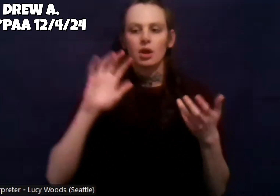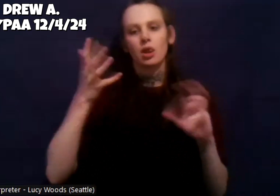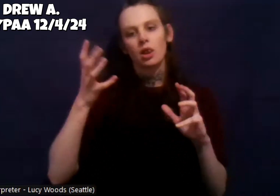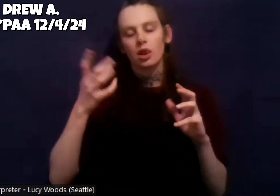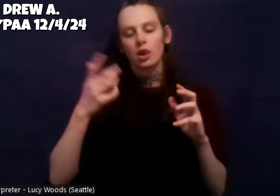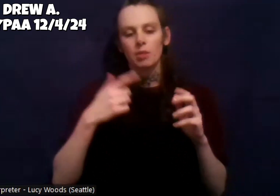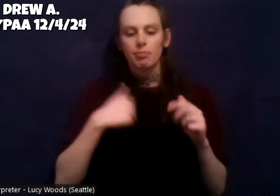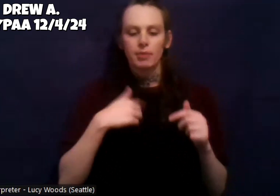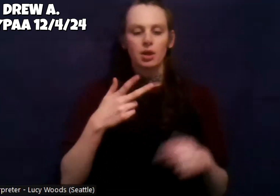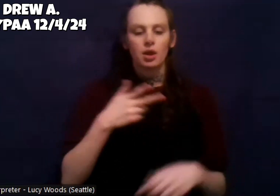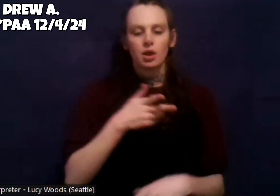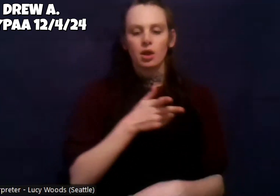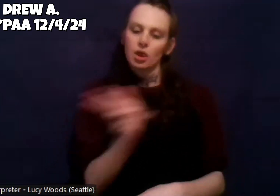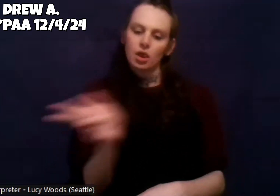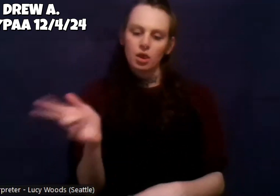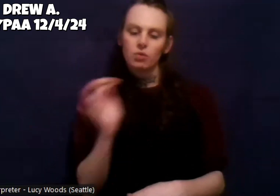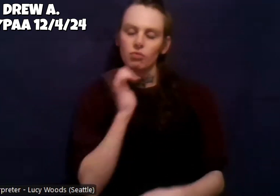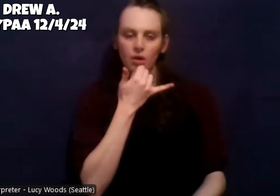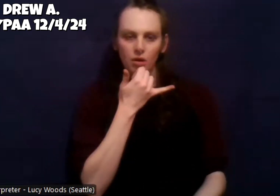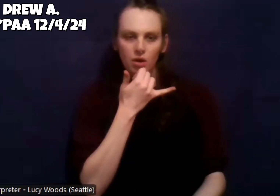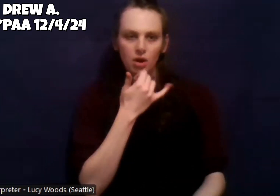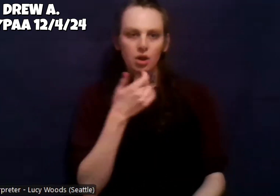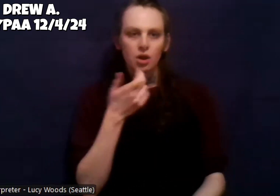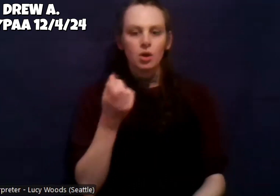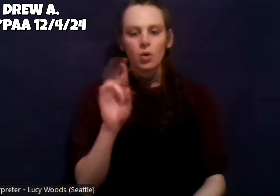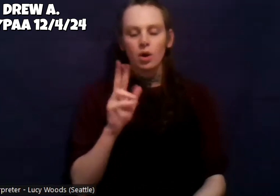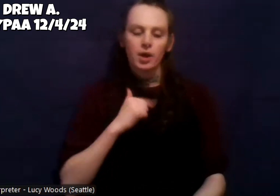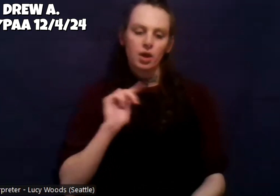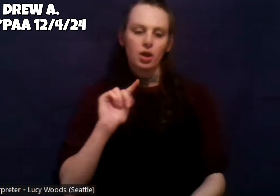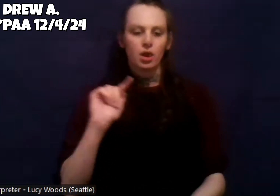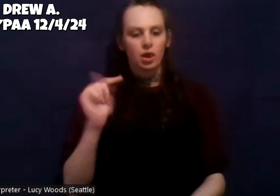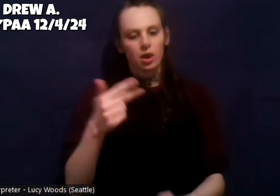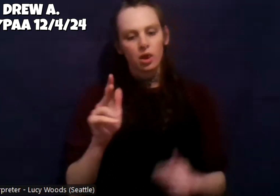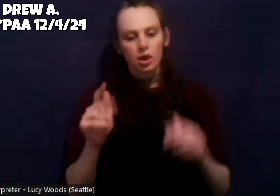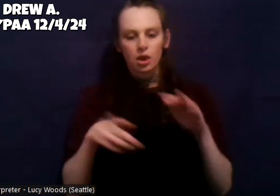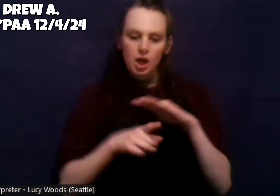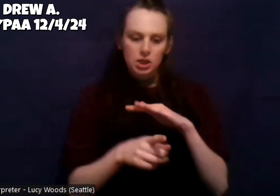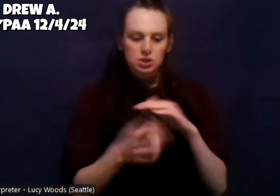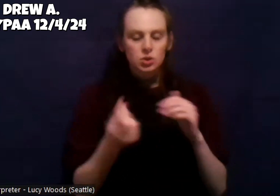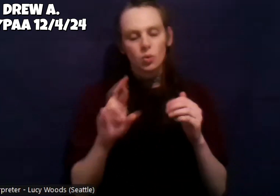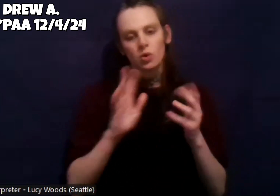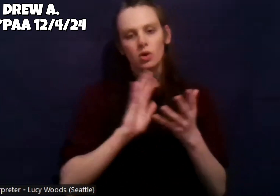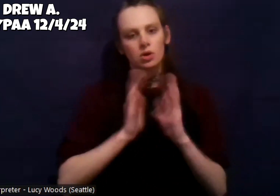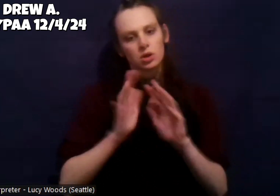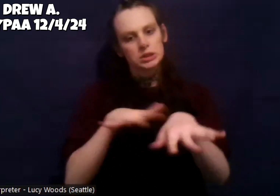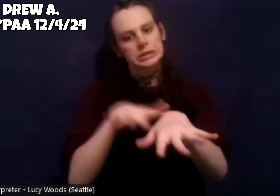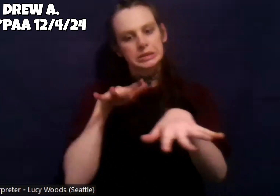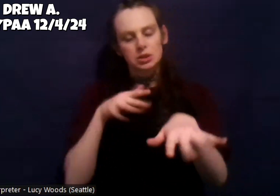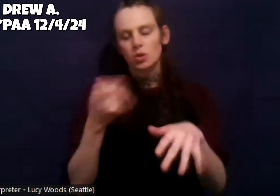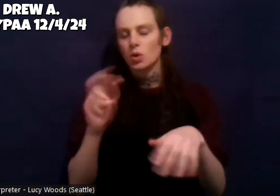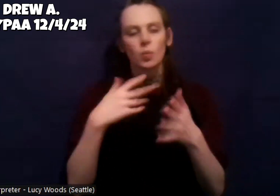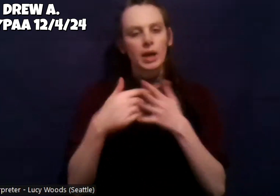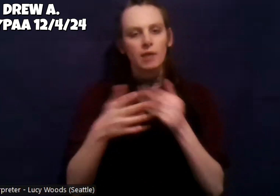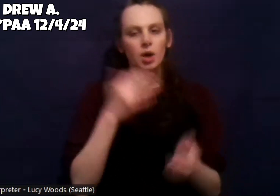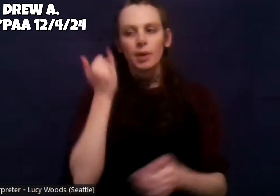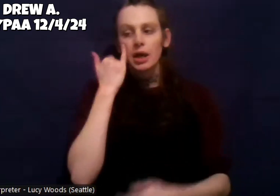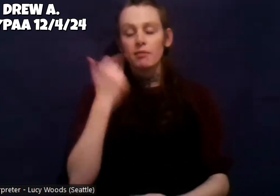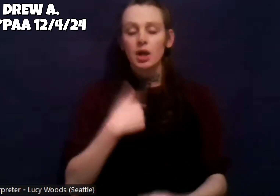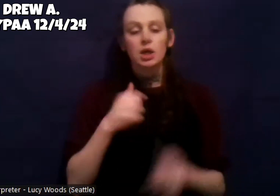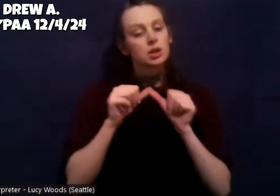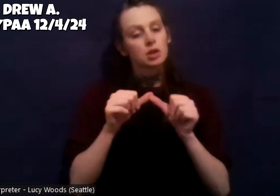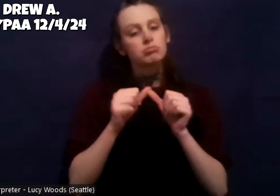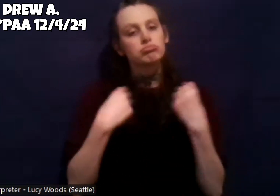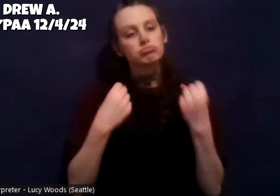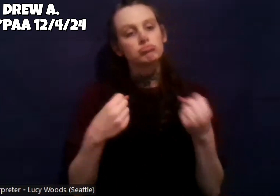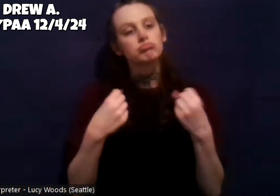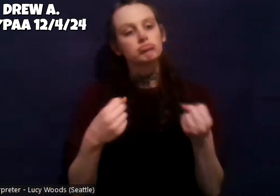Sometimes I, you know, get turned around or there's traffic or whatever. But as long as I keep driving, keep my hands on the wheel and